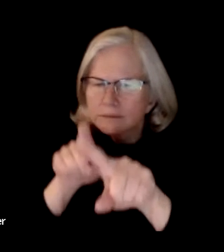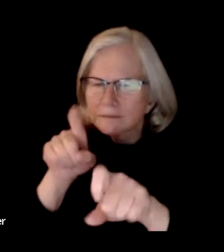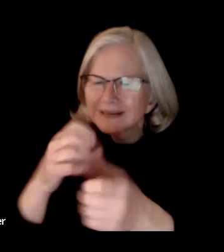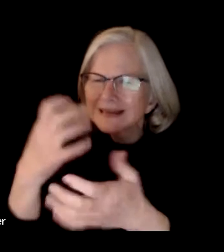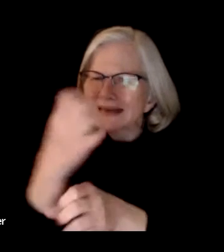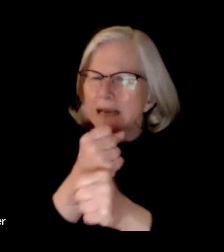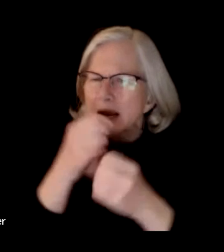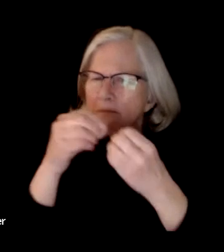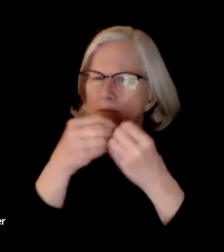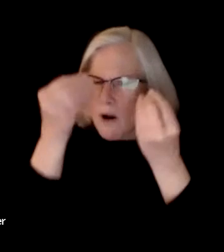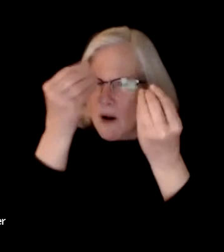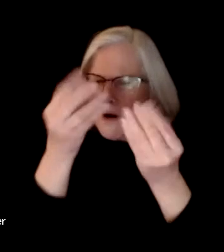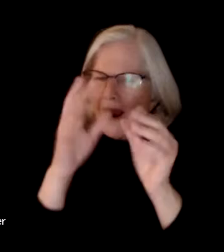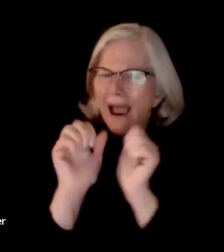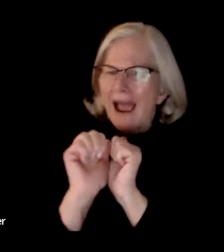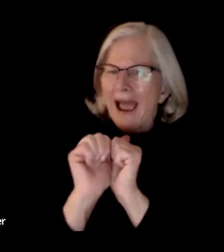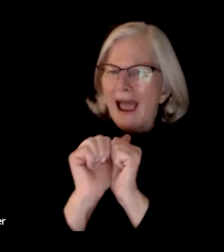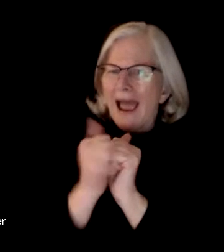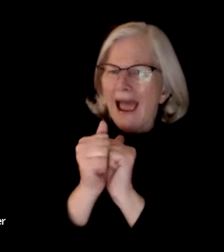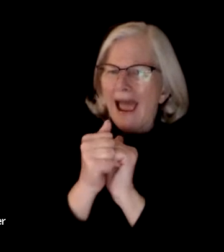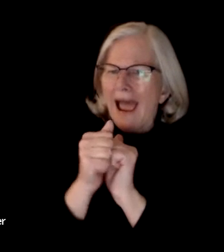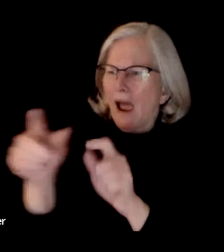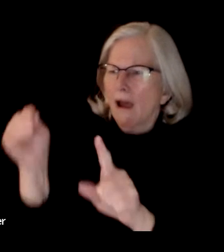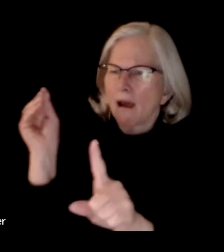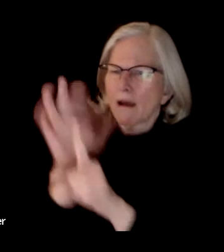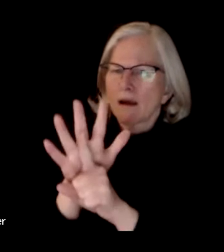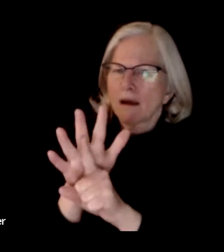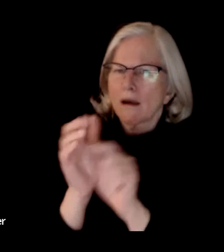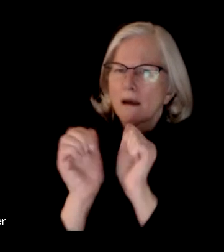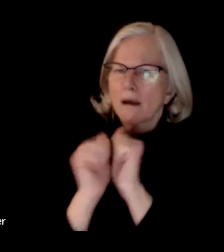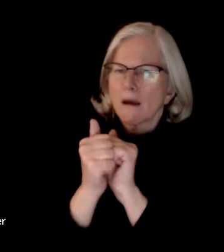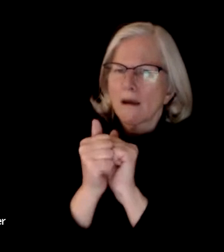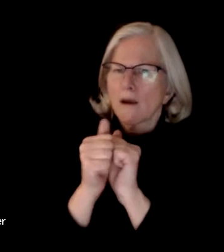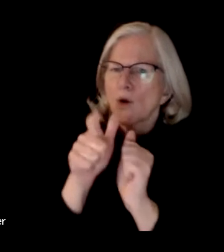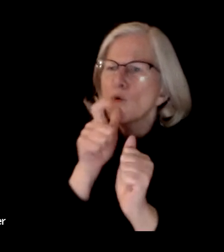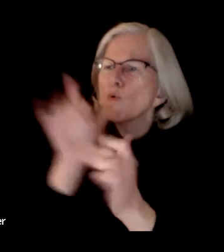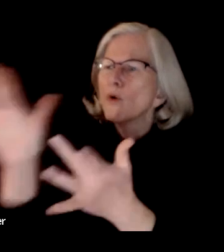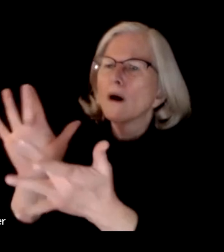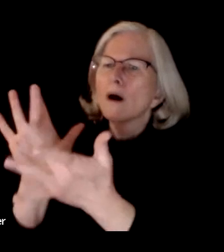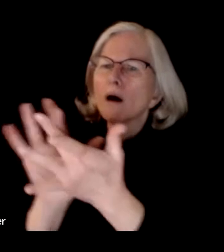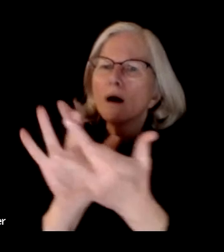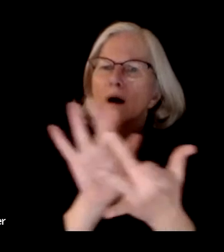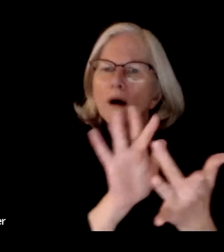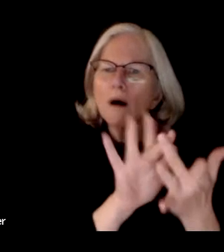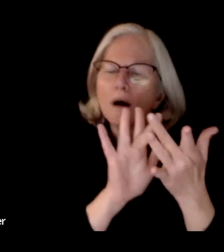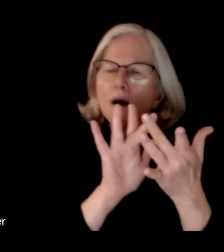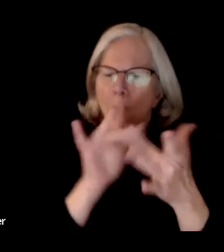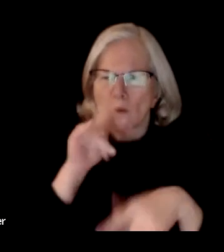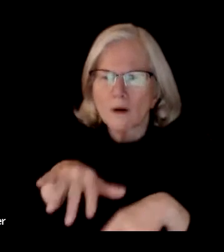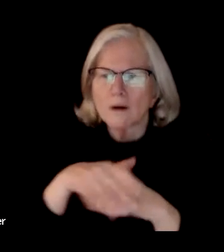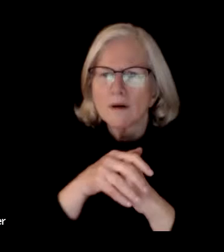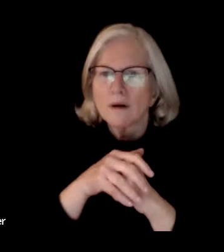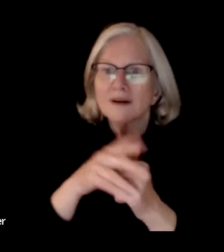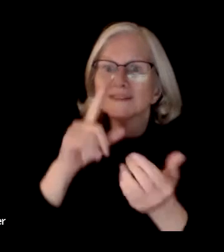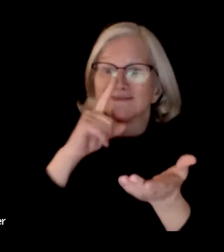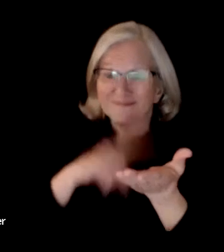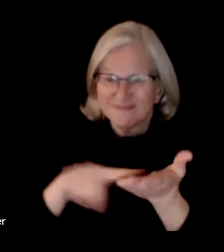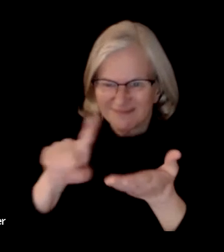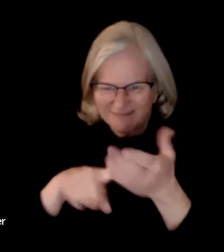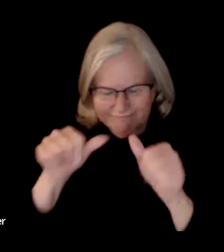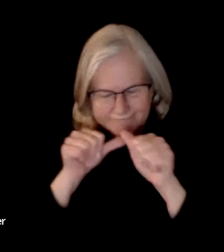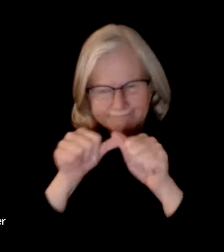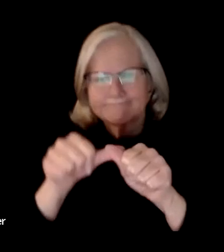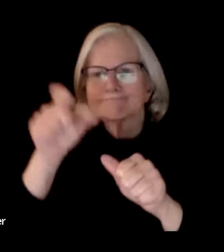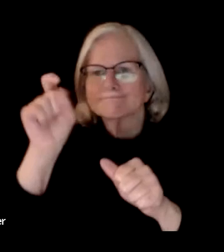how they were likely exposed and who their close contacts were. That investigation is continuing.